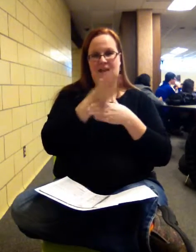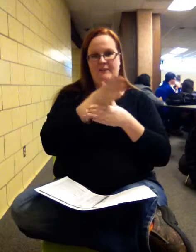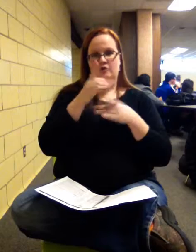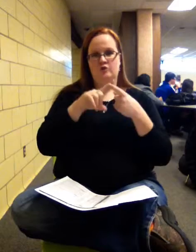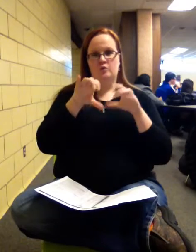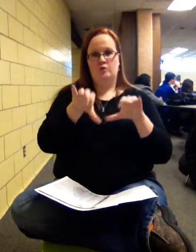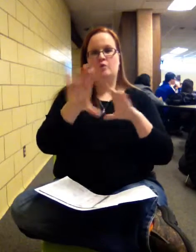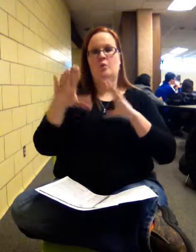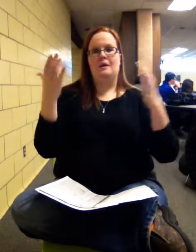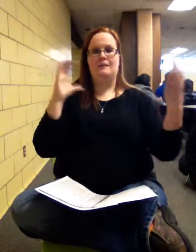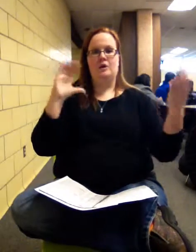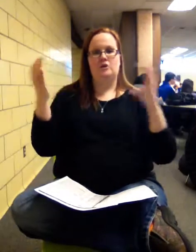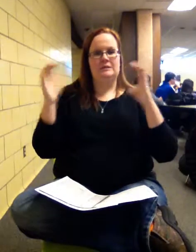comparisons.